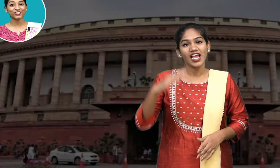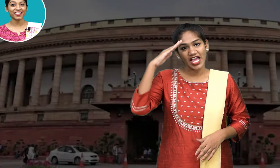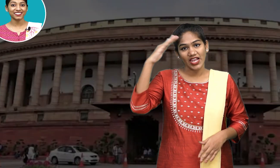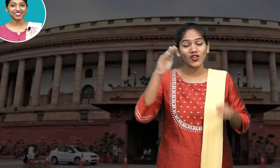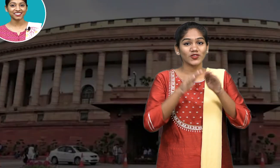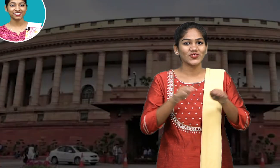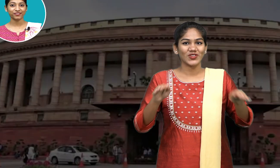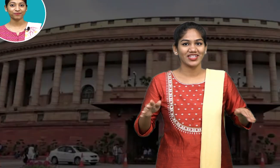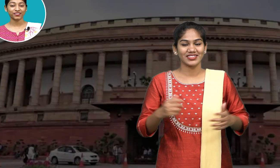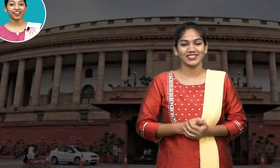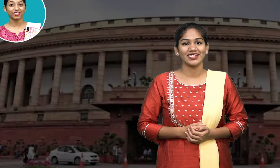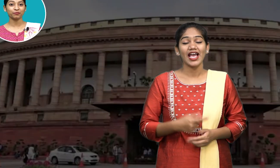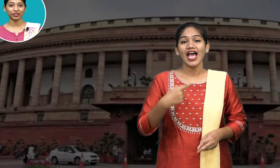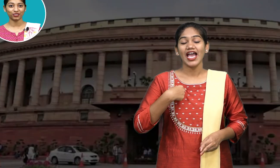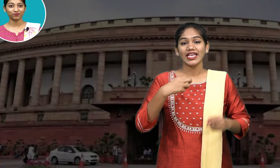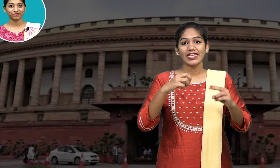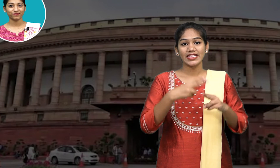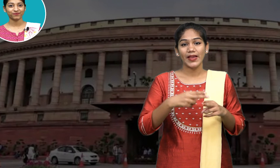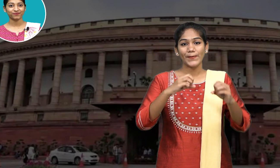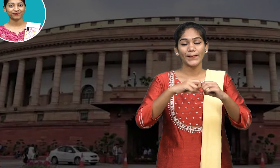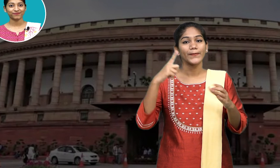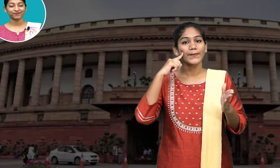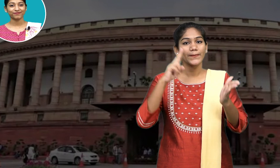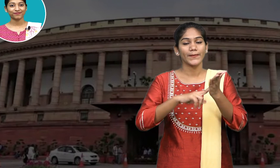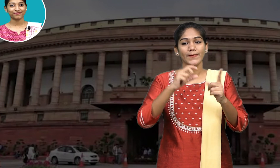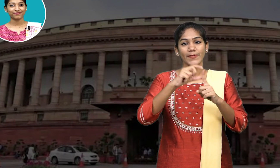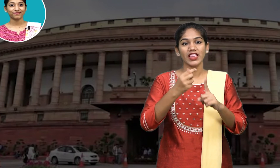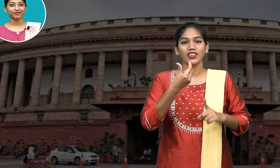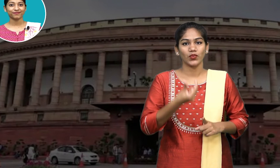Hello students, I am Bindu.